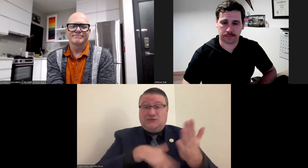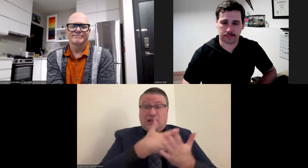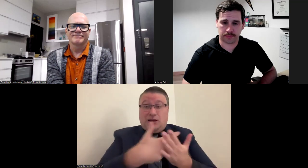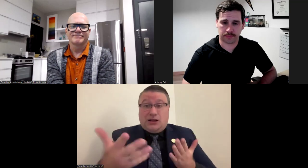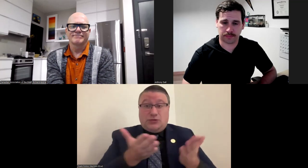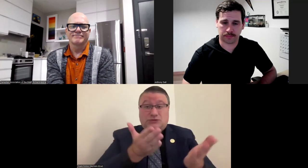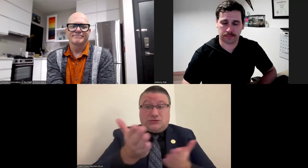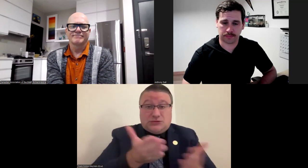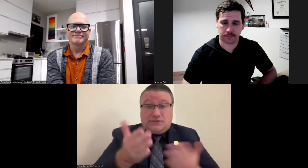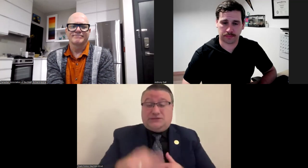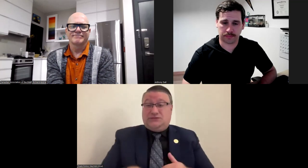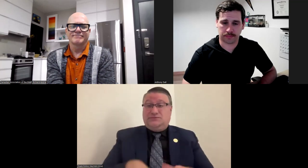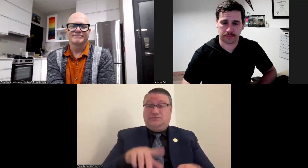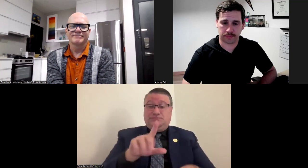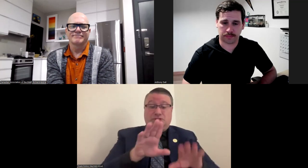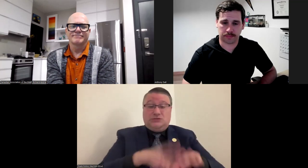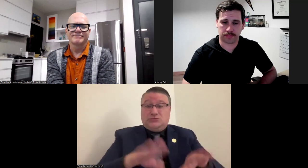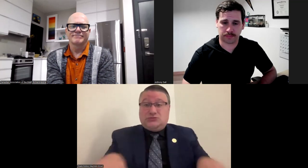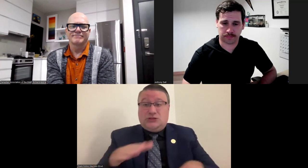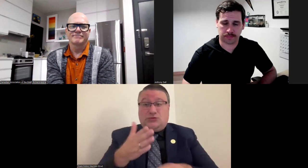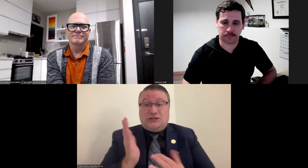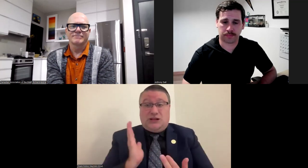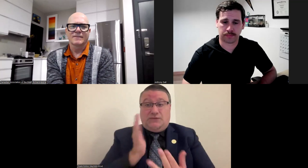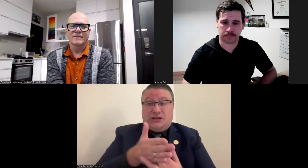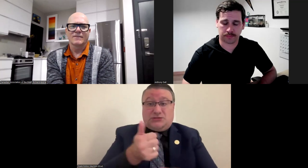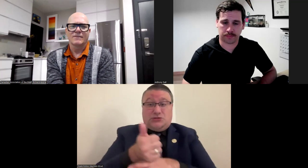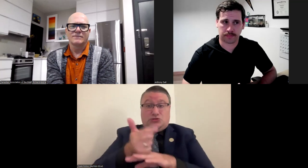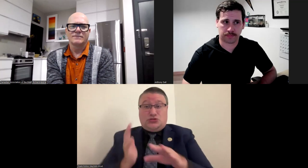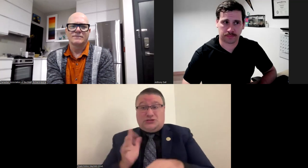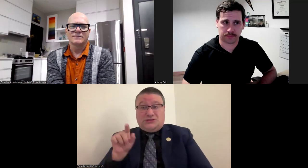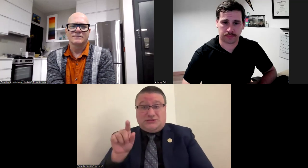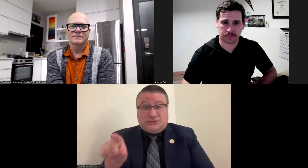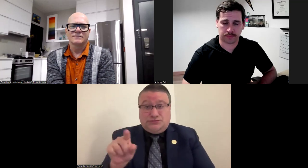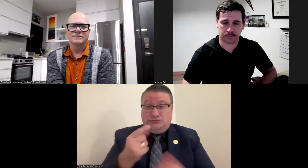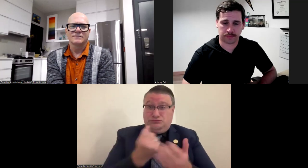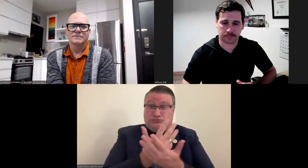in academia, who teach sign language, who do intervention services for